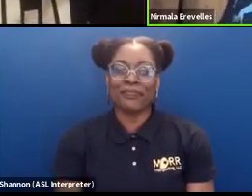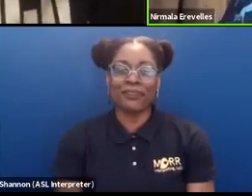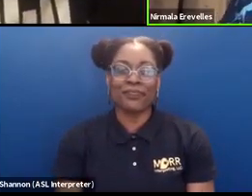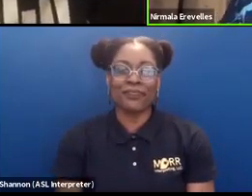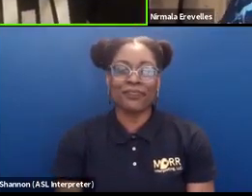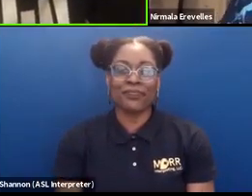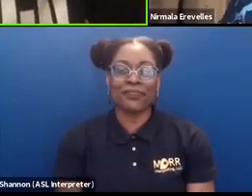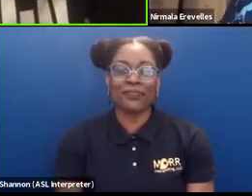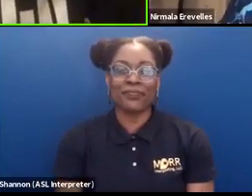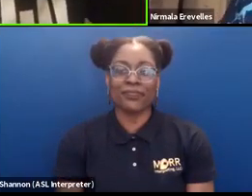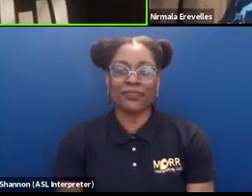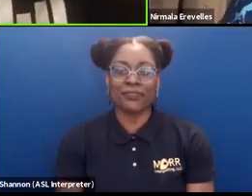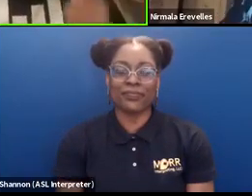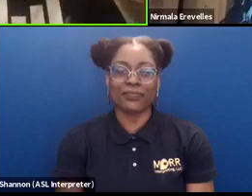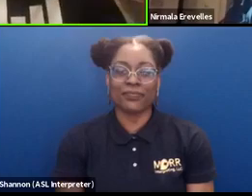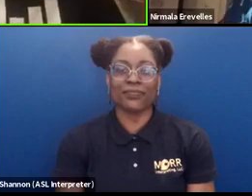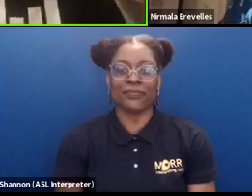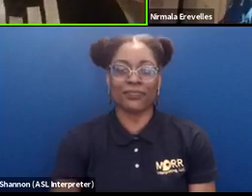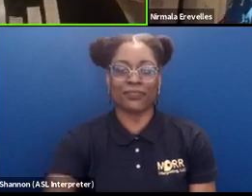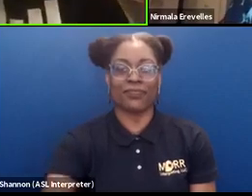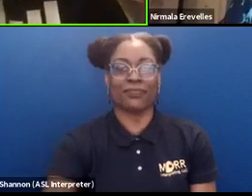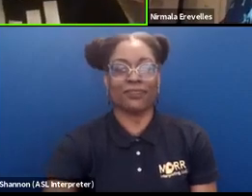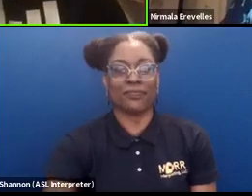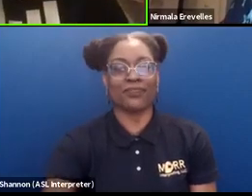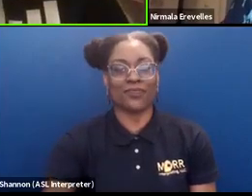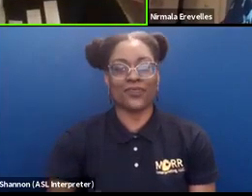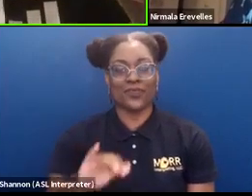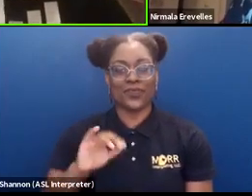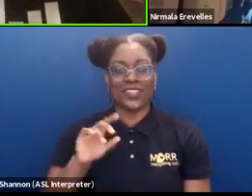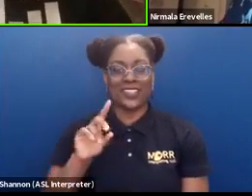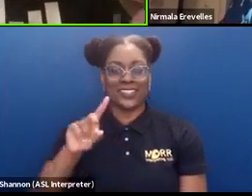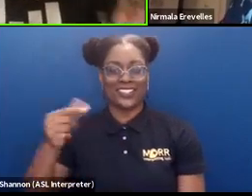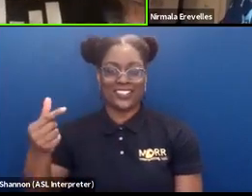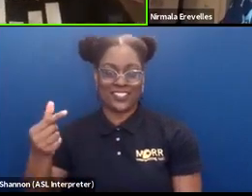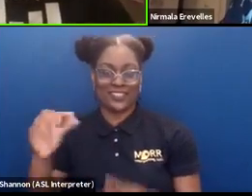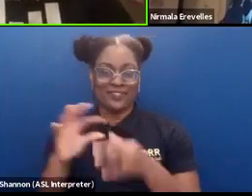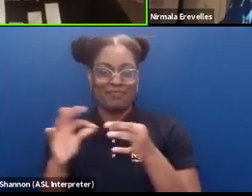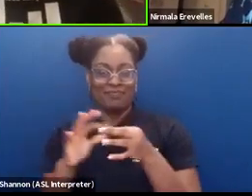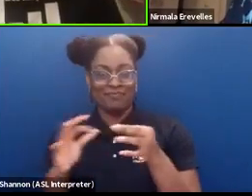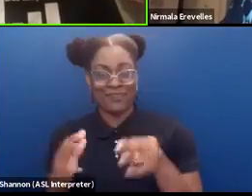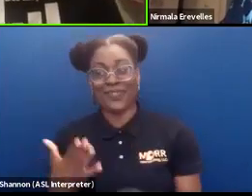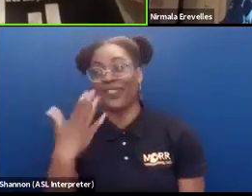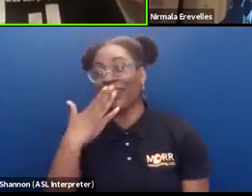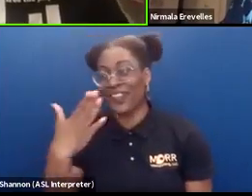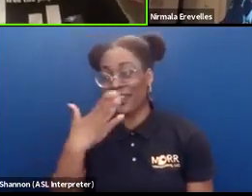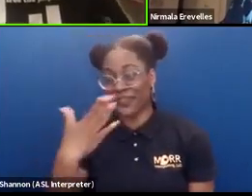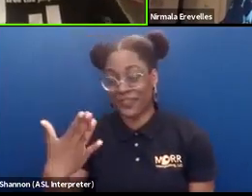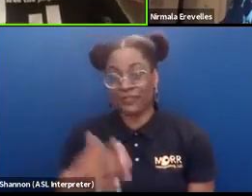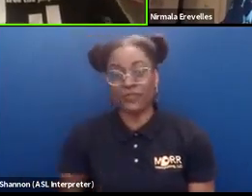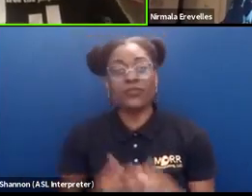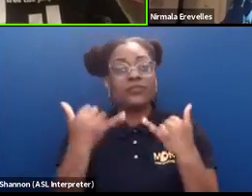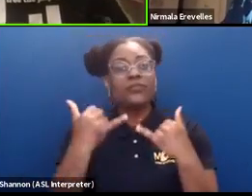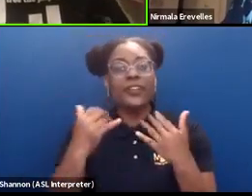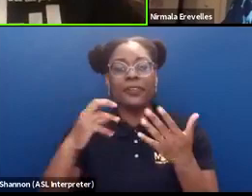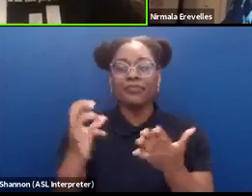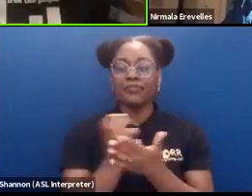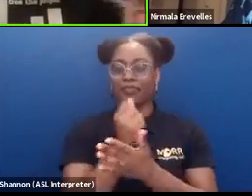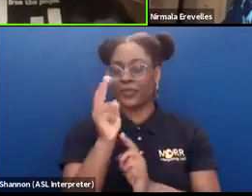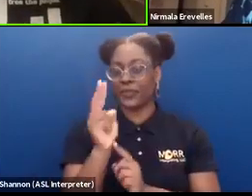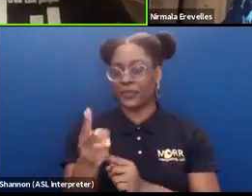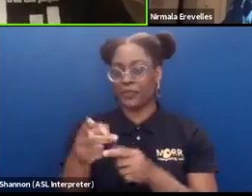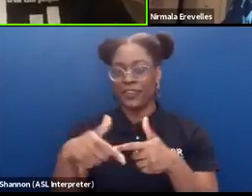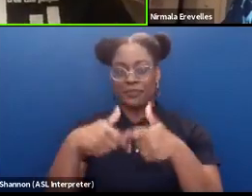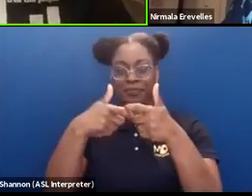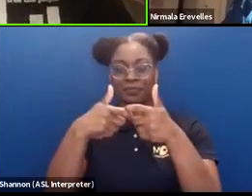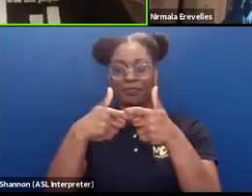Okay, this is Dustin. Thank you, Nirmala. We're going to take just a quick 2-minute break, a pause for all of us